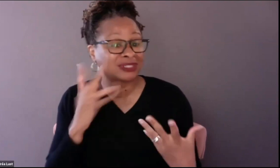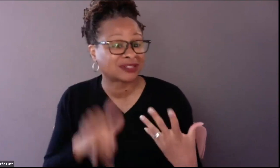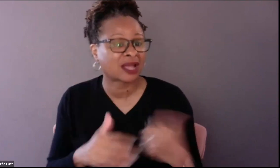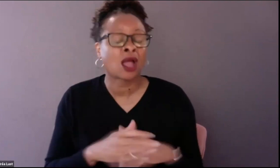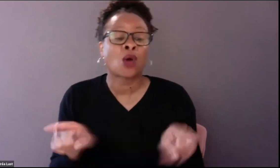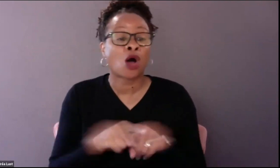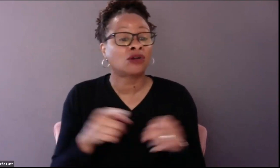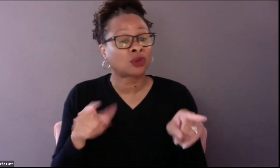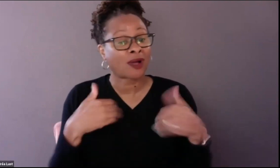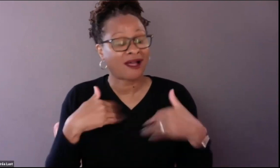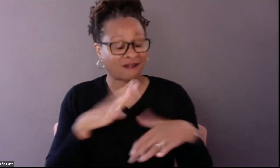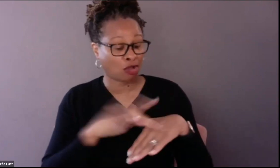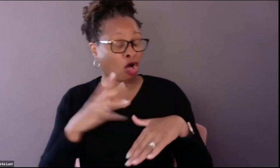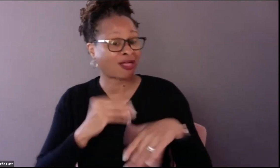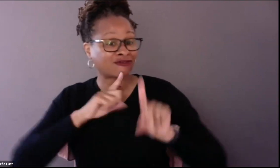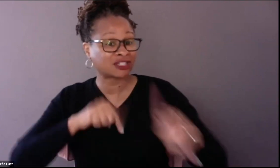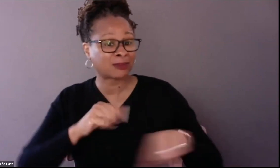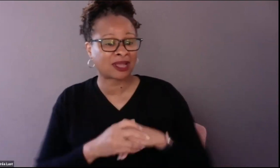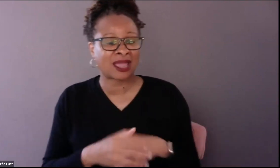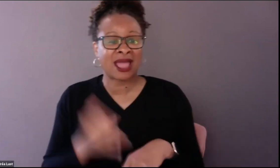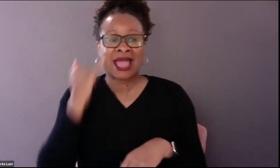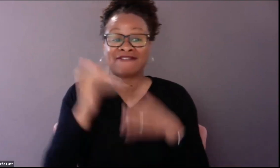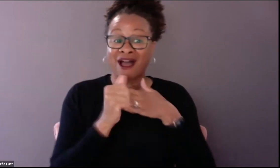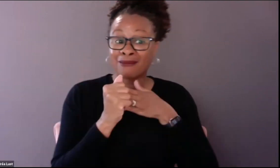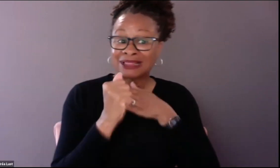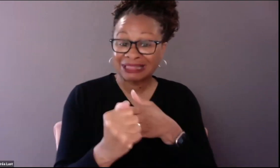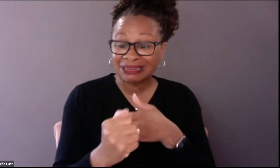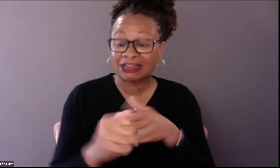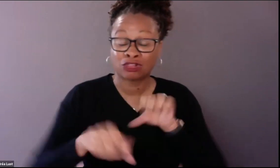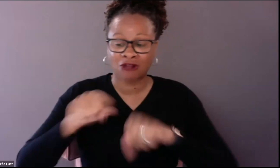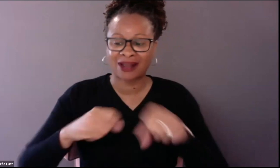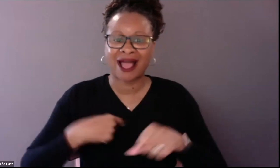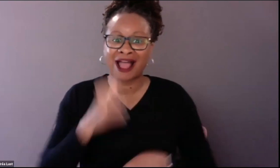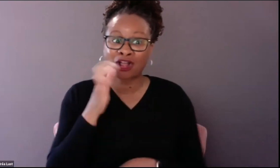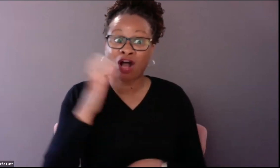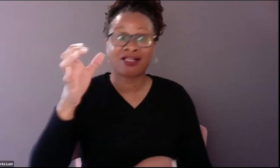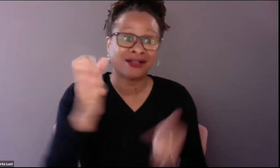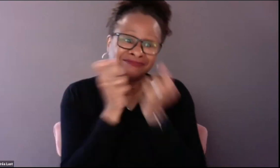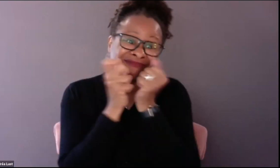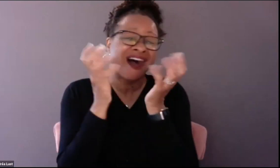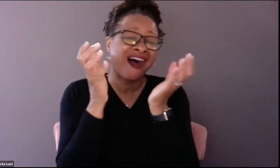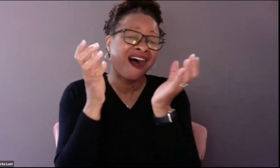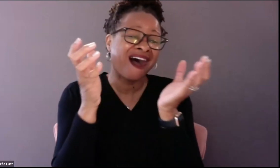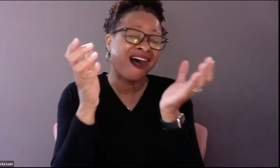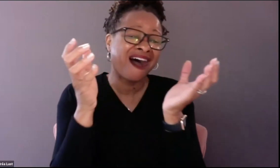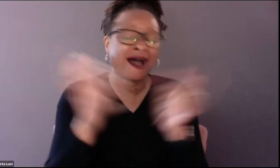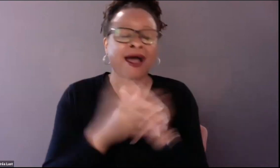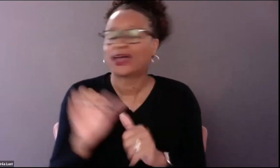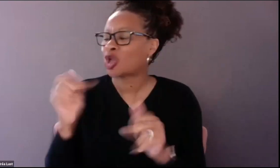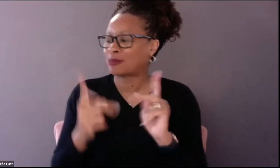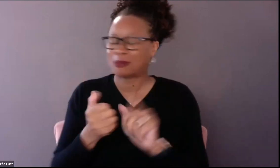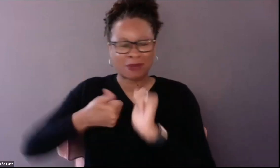should I be leading the ride, I'll just yell out, "Yo!" And then everybody on the ride yells out,